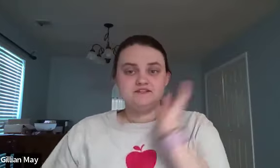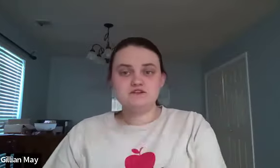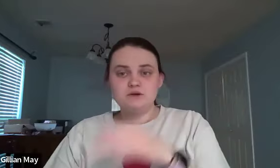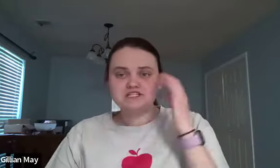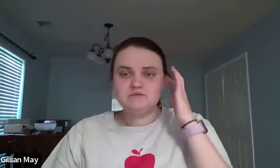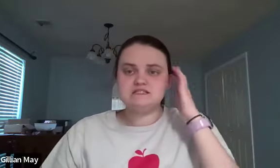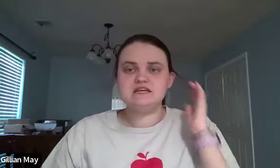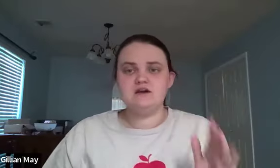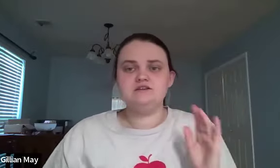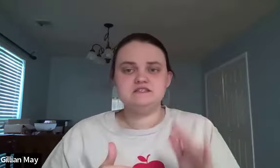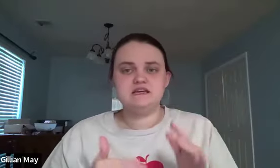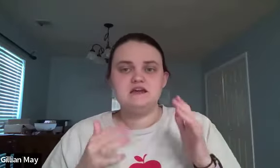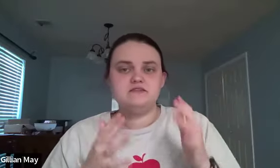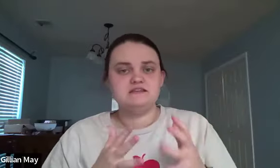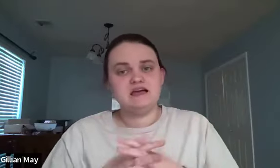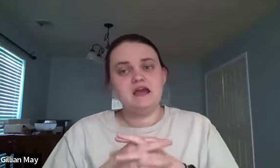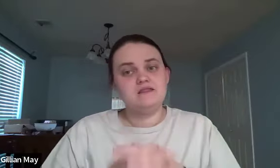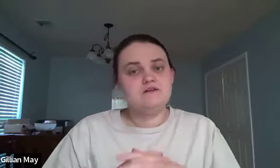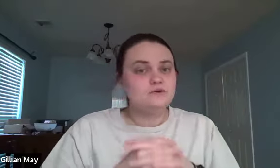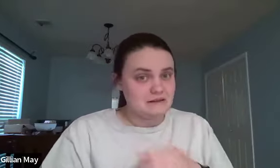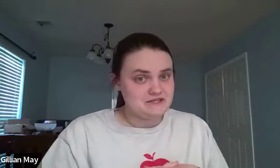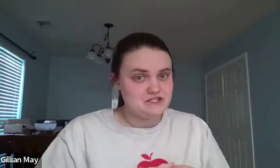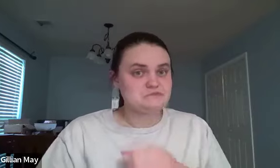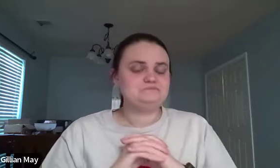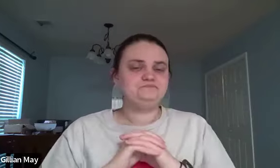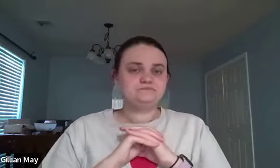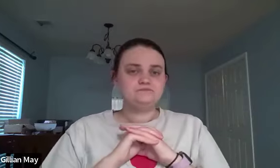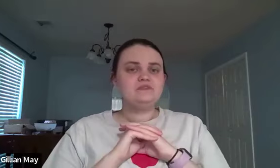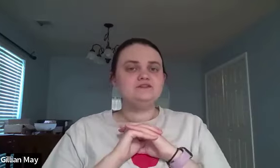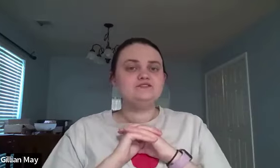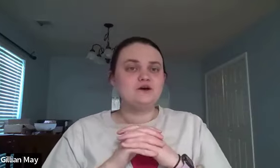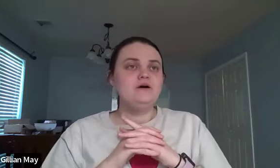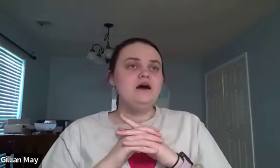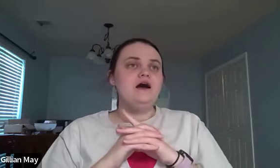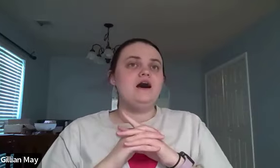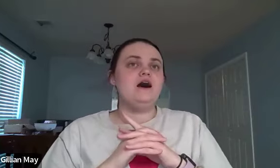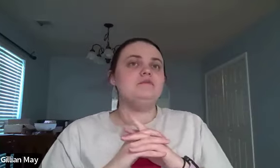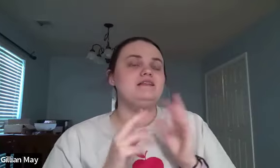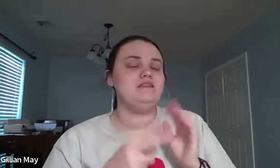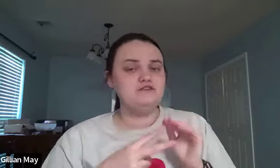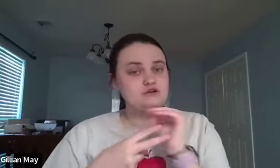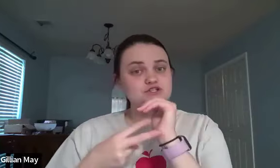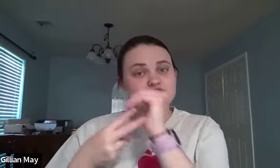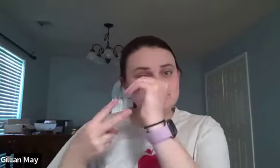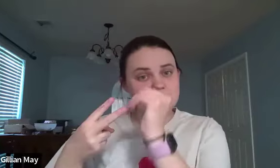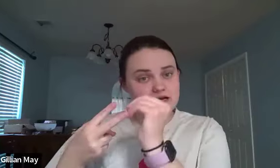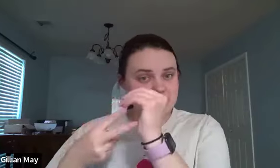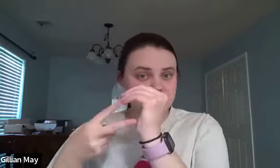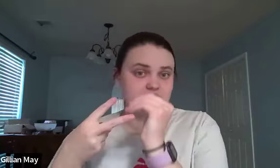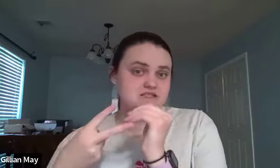so the question is how do you say things like I love you and I miss you? So I love you, there are two ways you can